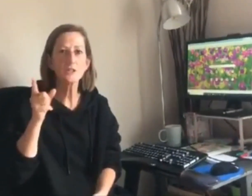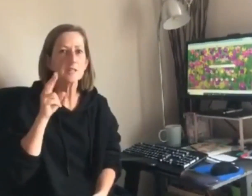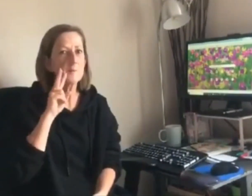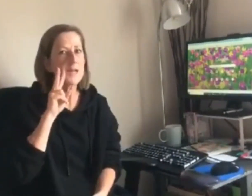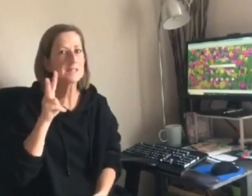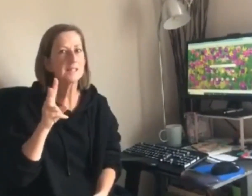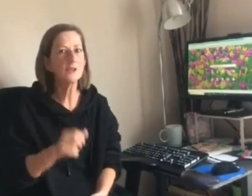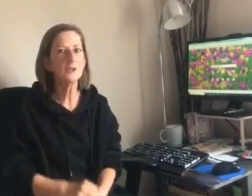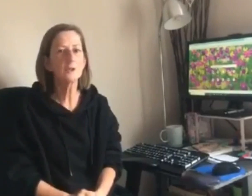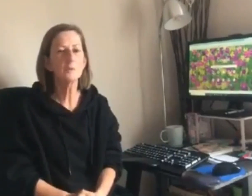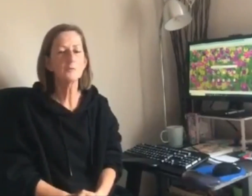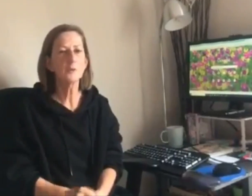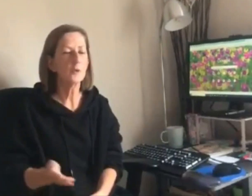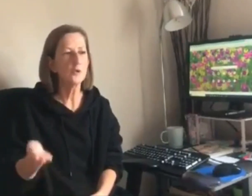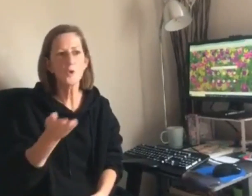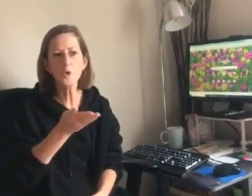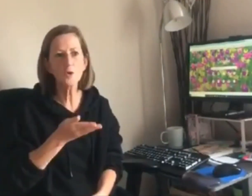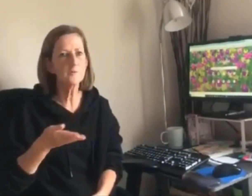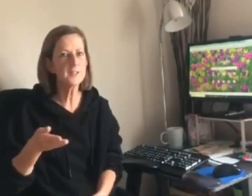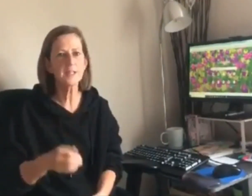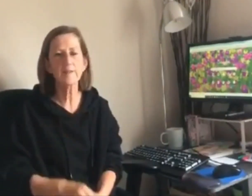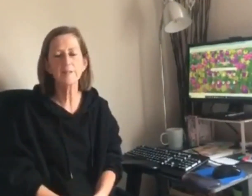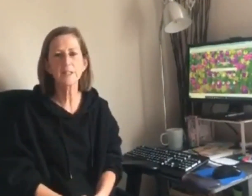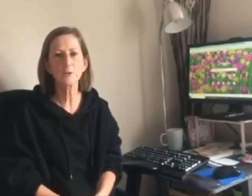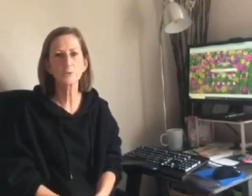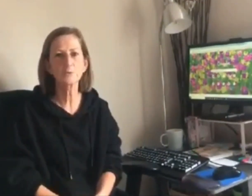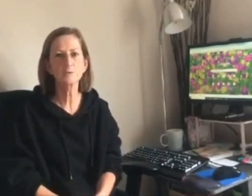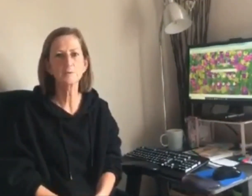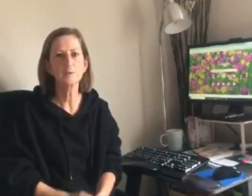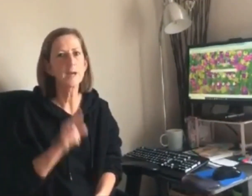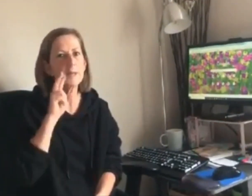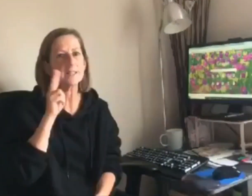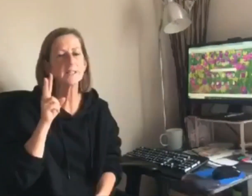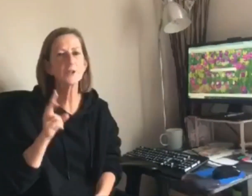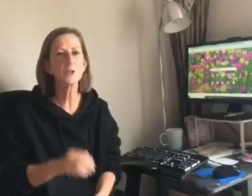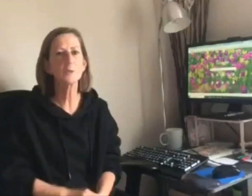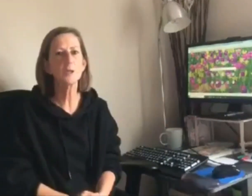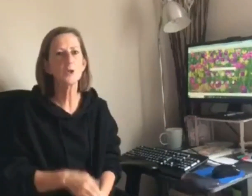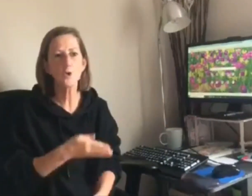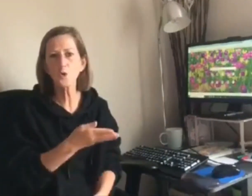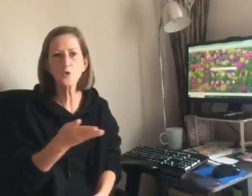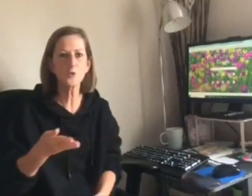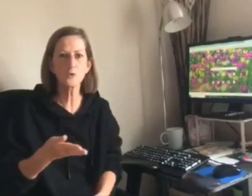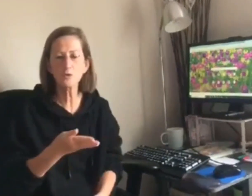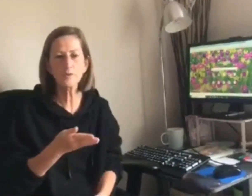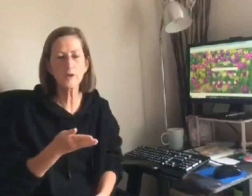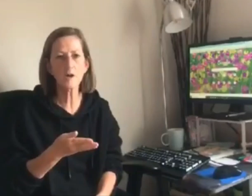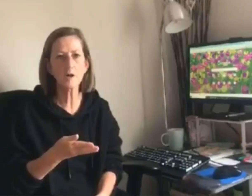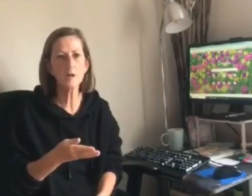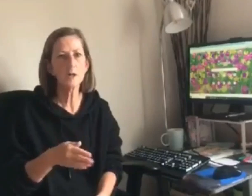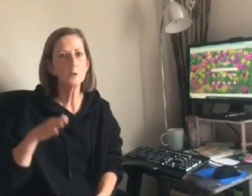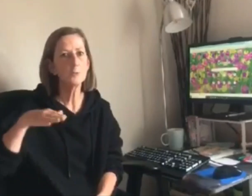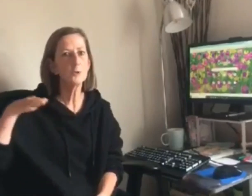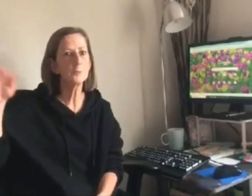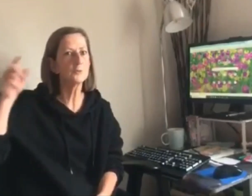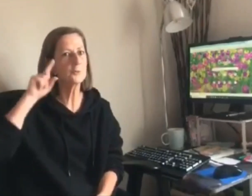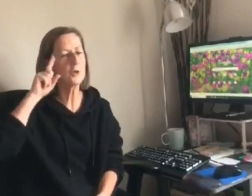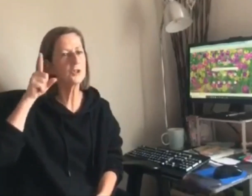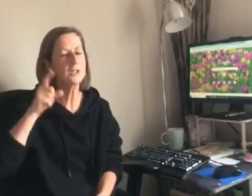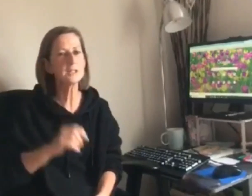I'm asking you, all of the staff in school, I'm asking you, and all of our pupils watching this